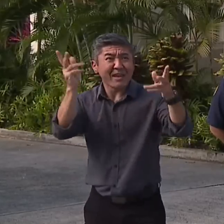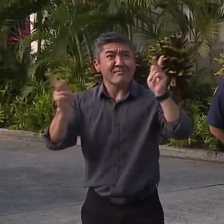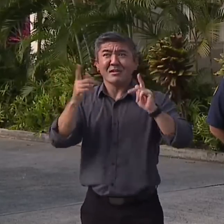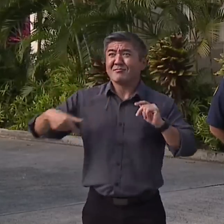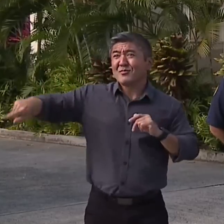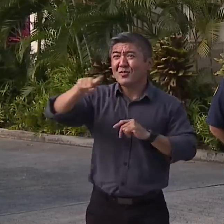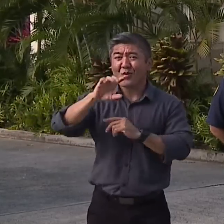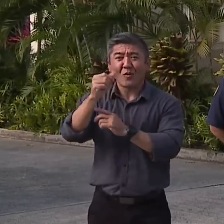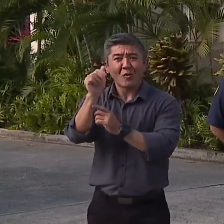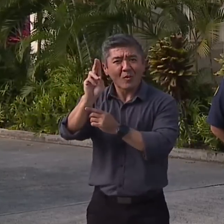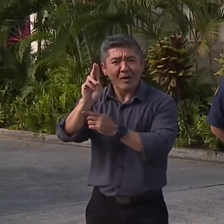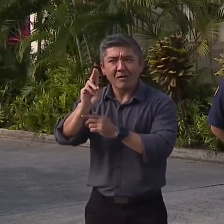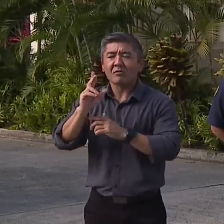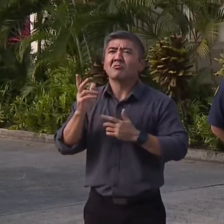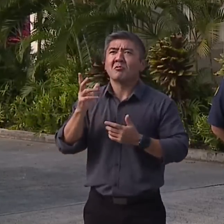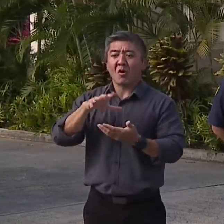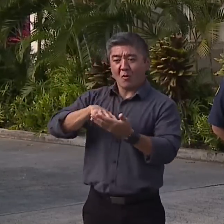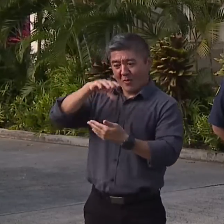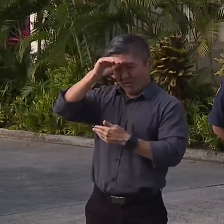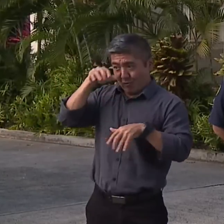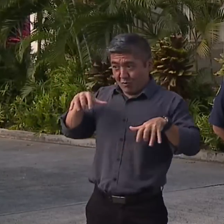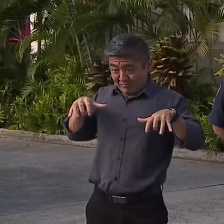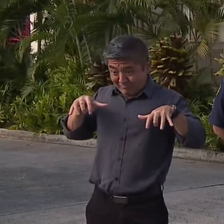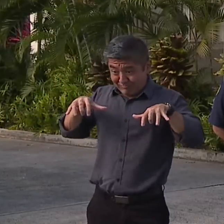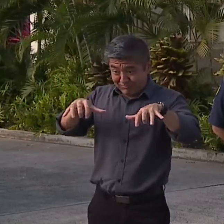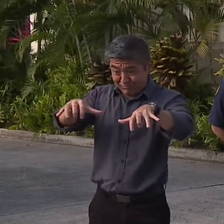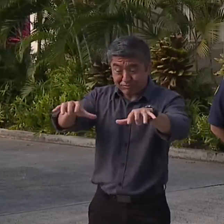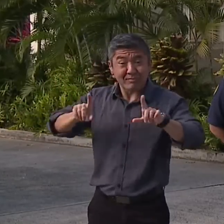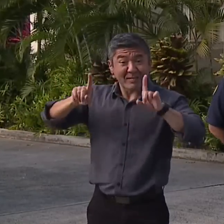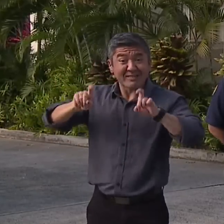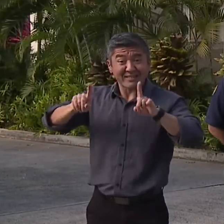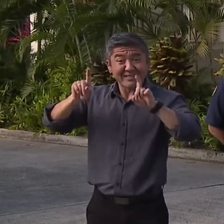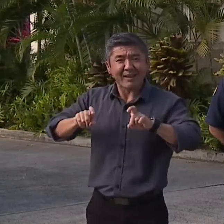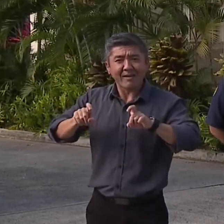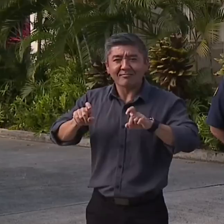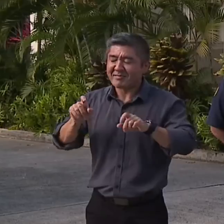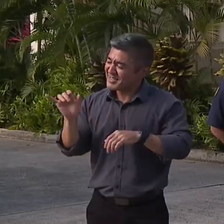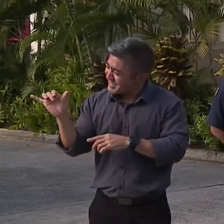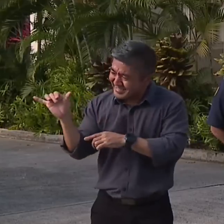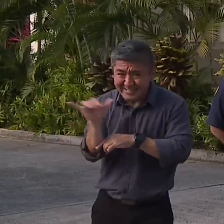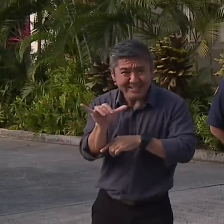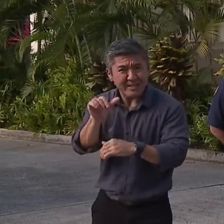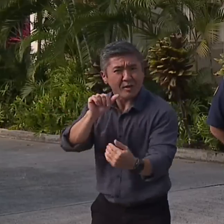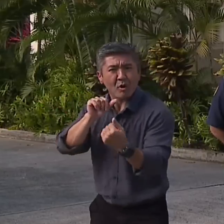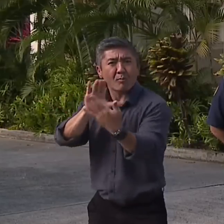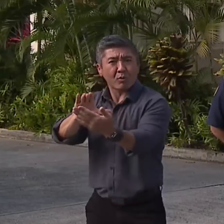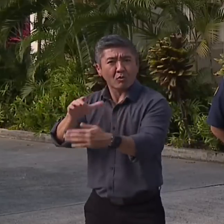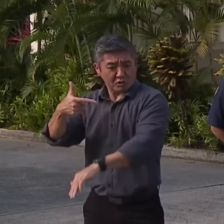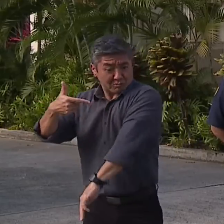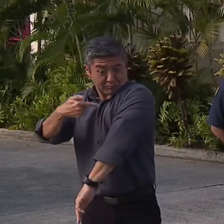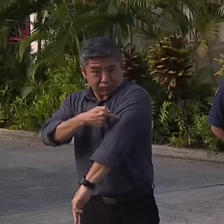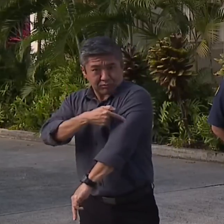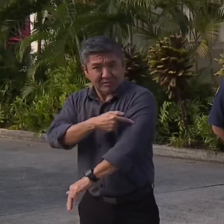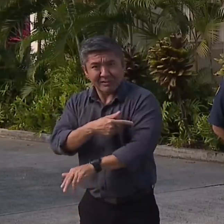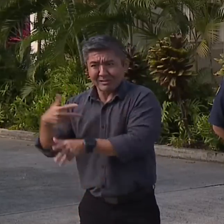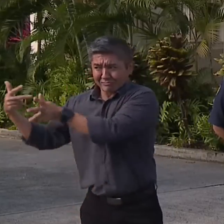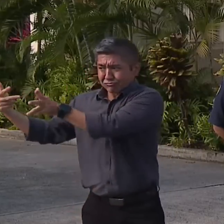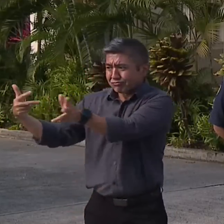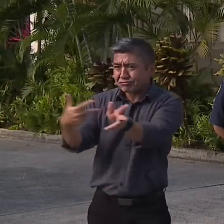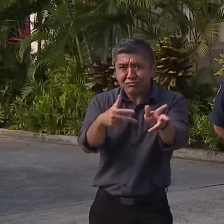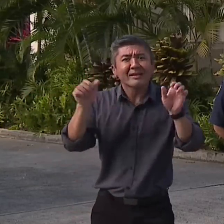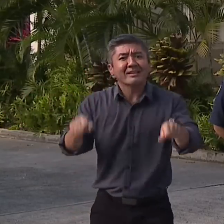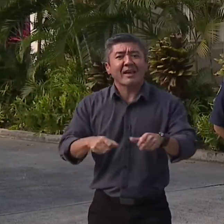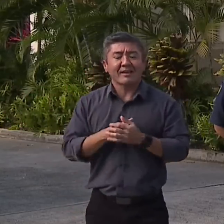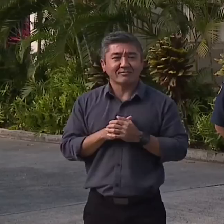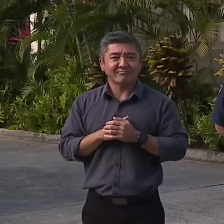Oahu, and what we learned from surge testing can be applied to the vaccination program down the road. With that, I'm open up to